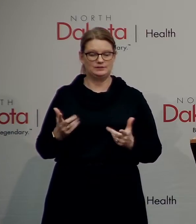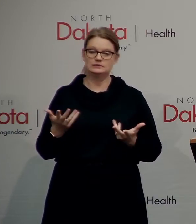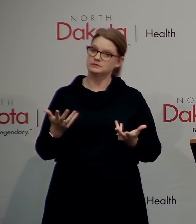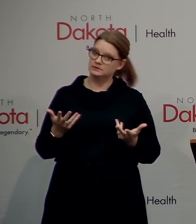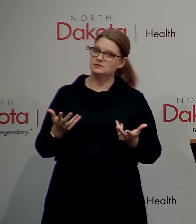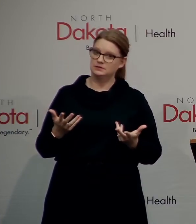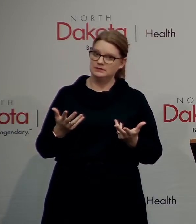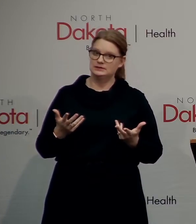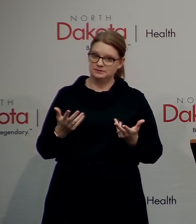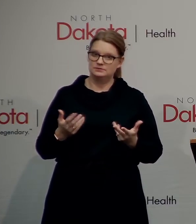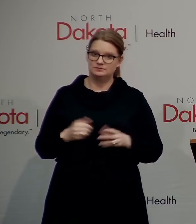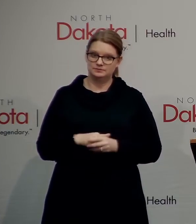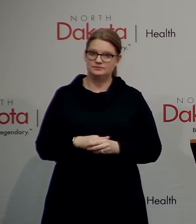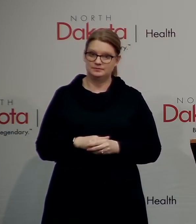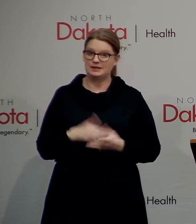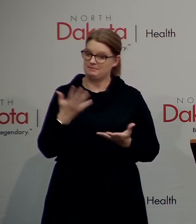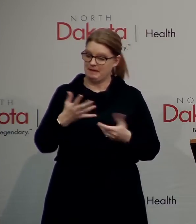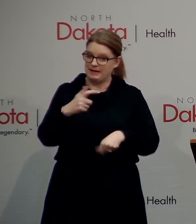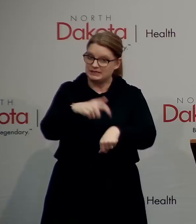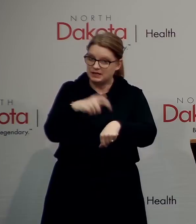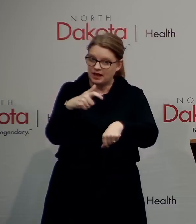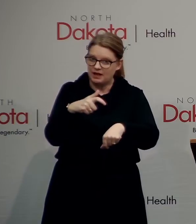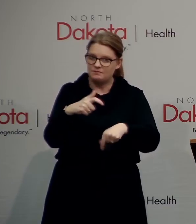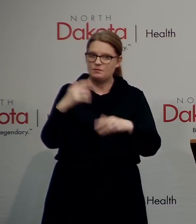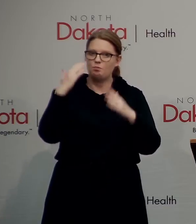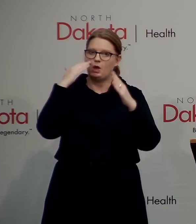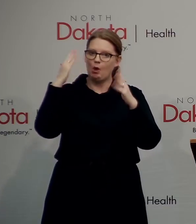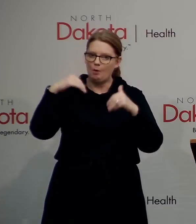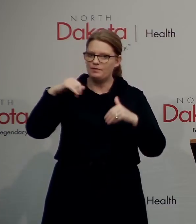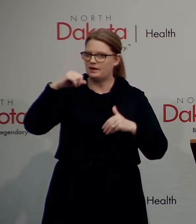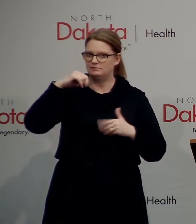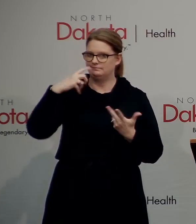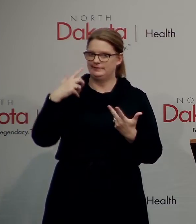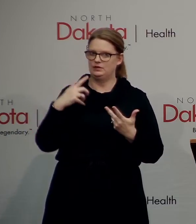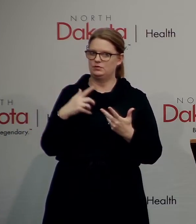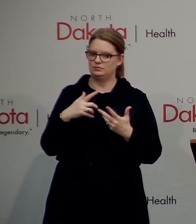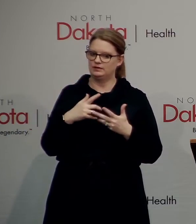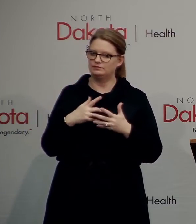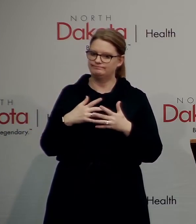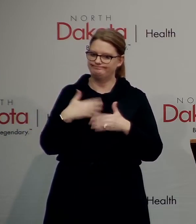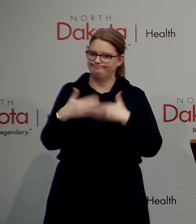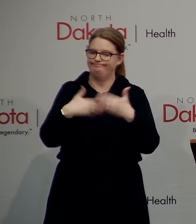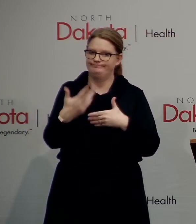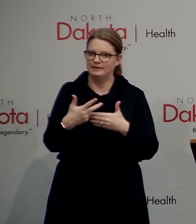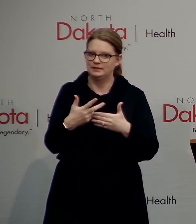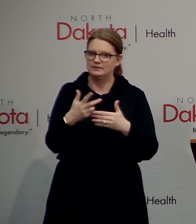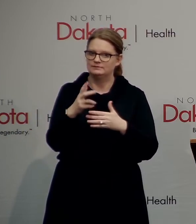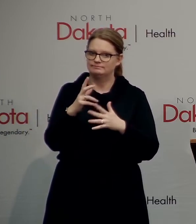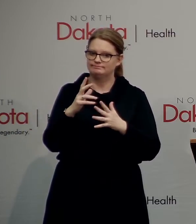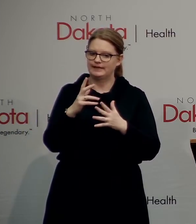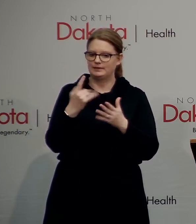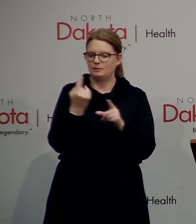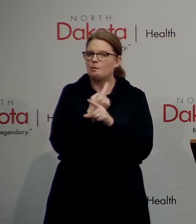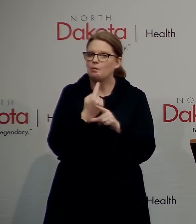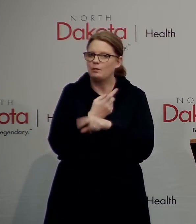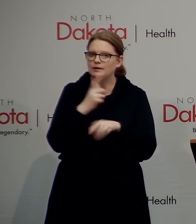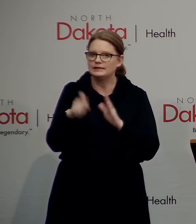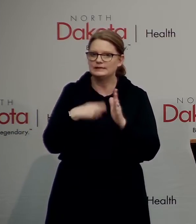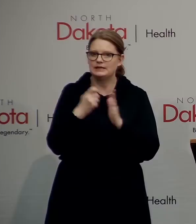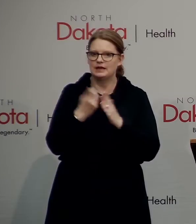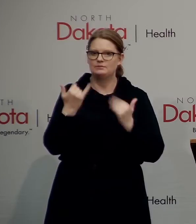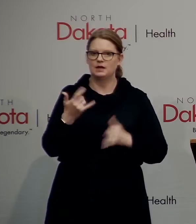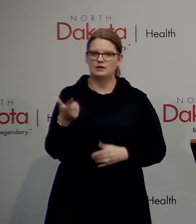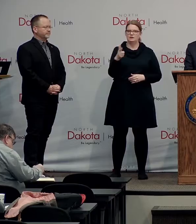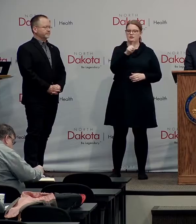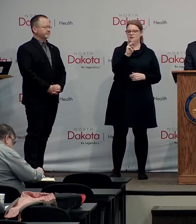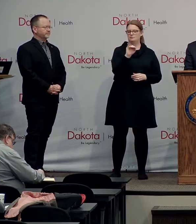is that it is on time. We hope that we're not too late. With that, I'm going to turn the podium over to